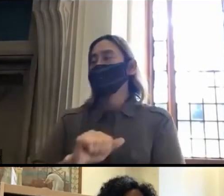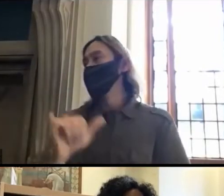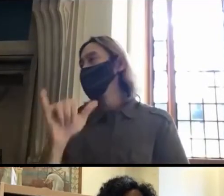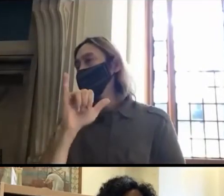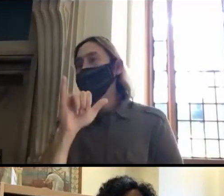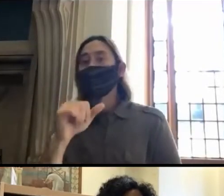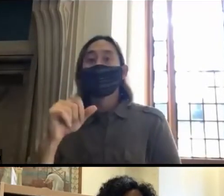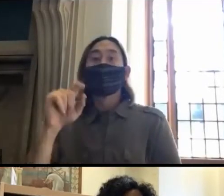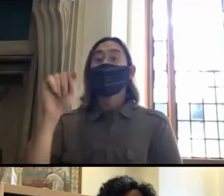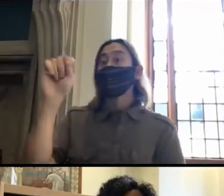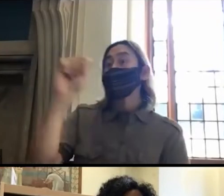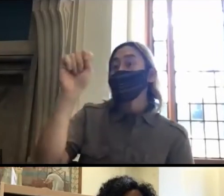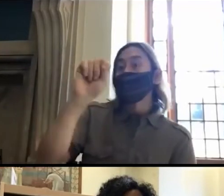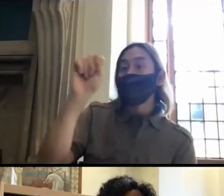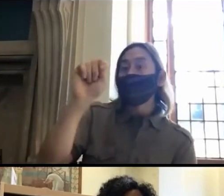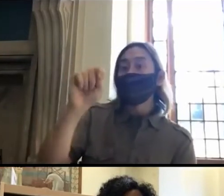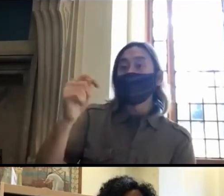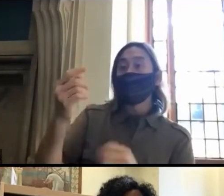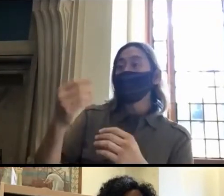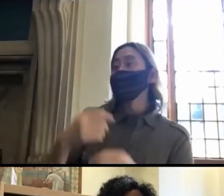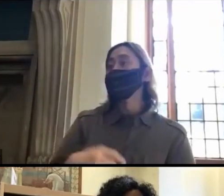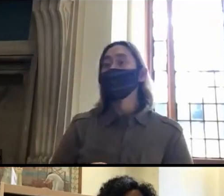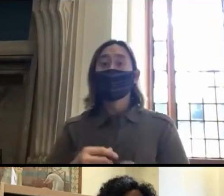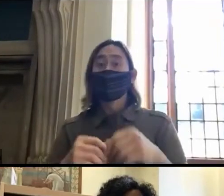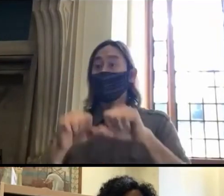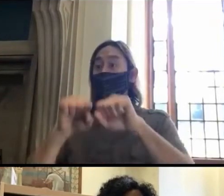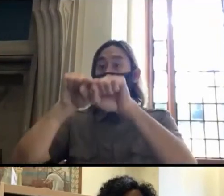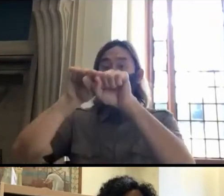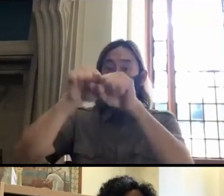Like bathroom, break,